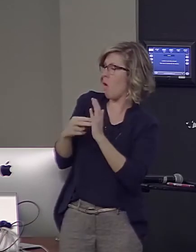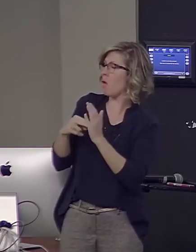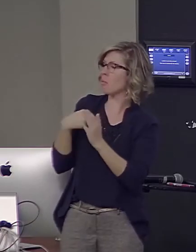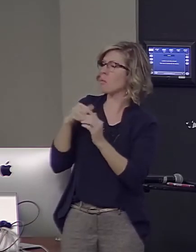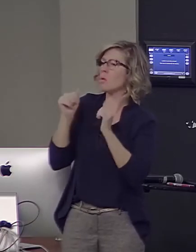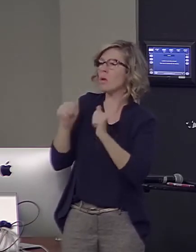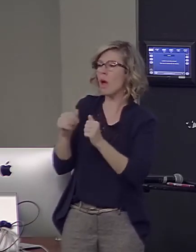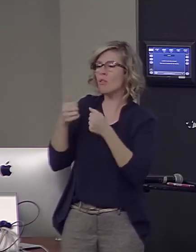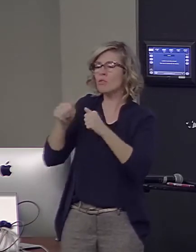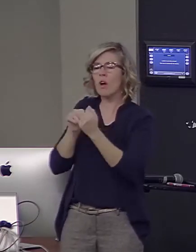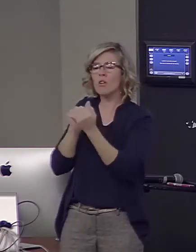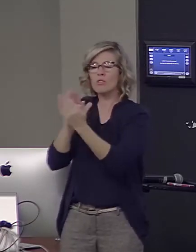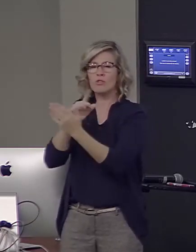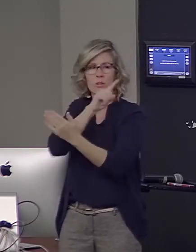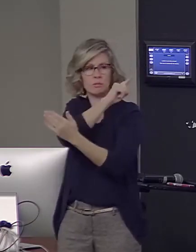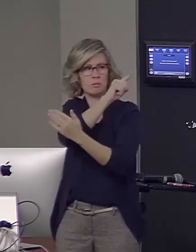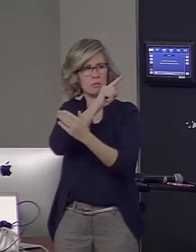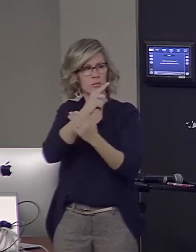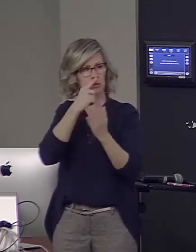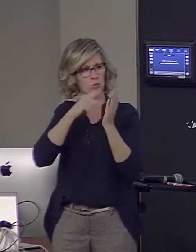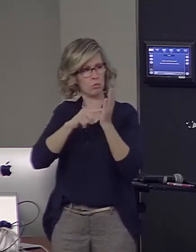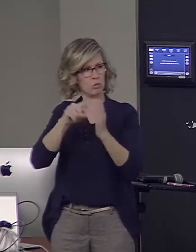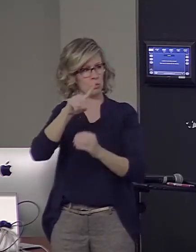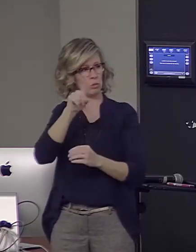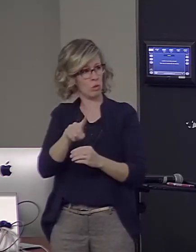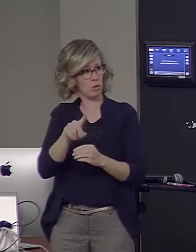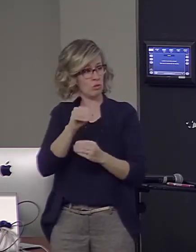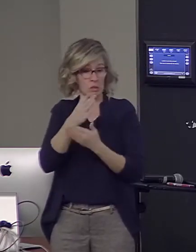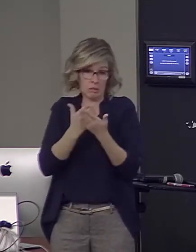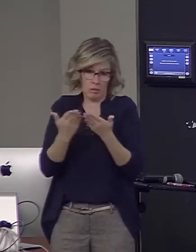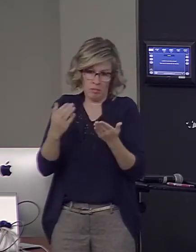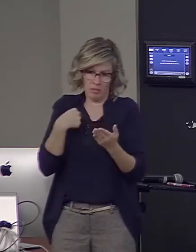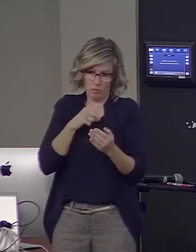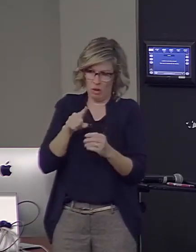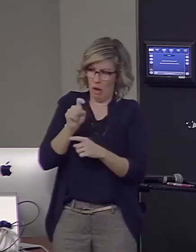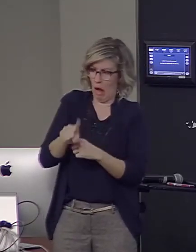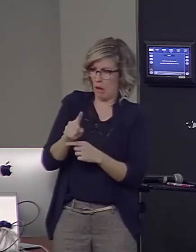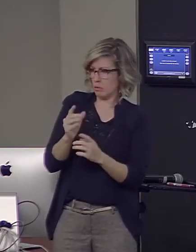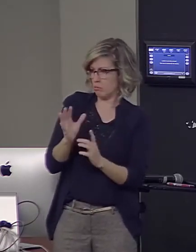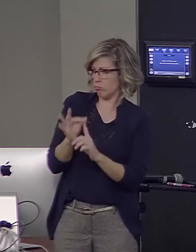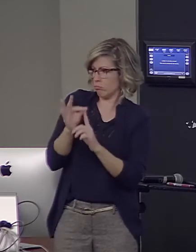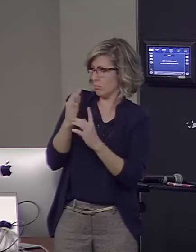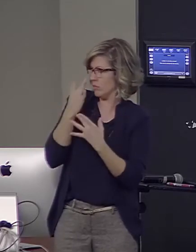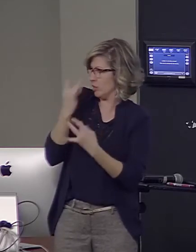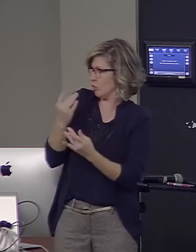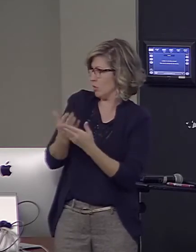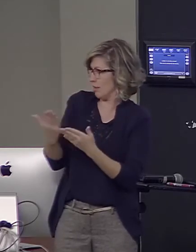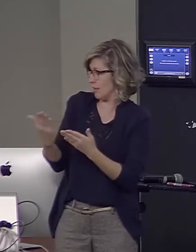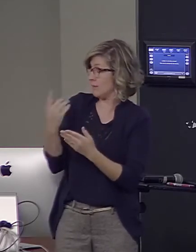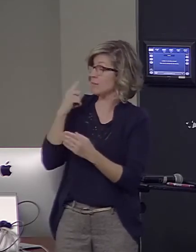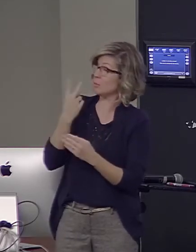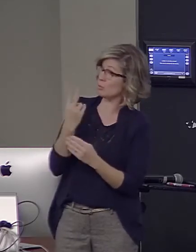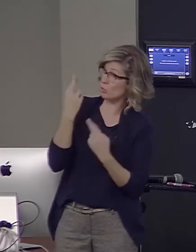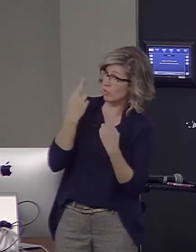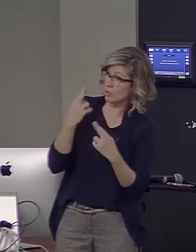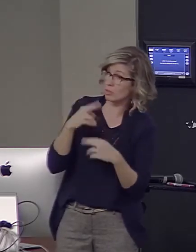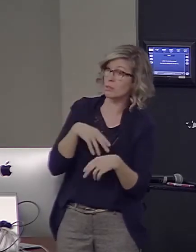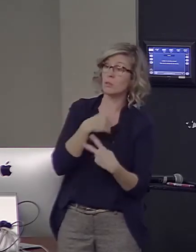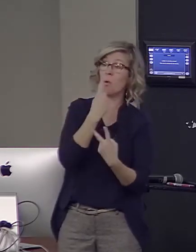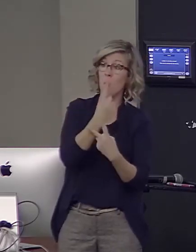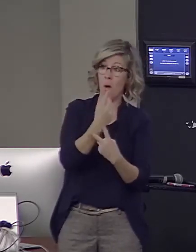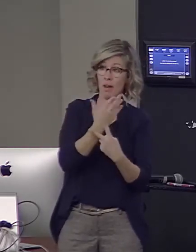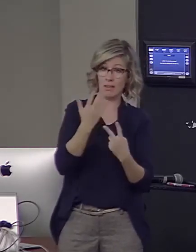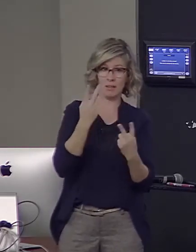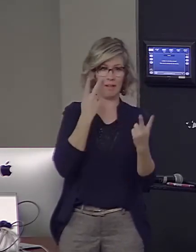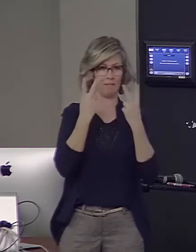on addressing these research questions. And there are interesting things we can ask for two reasons. One is that vision is a